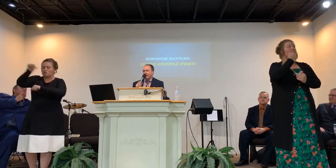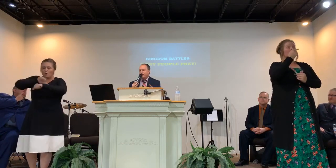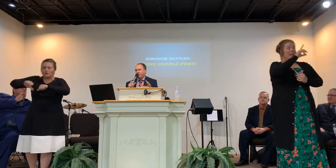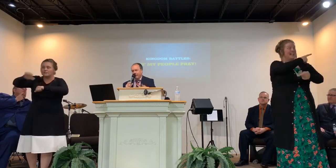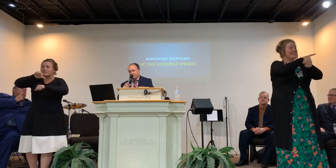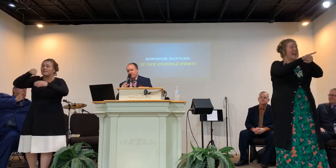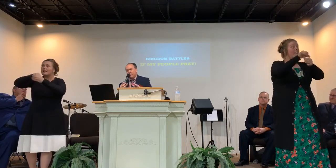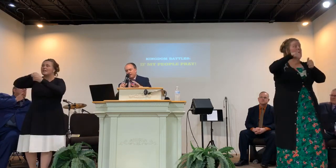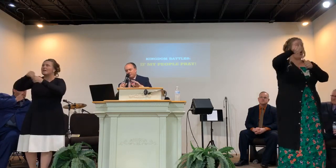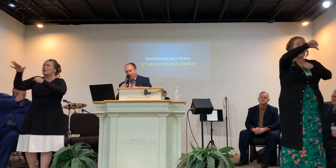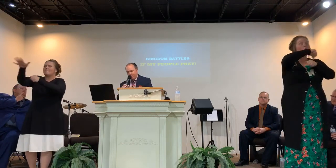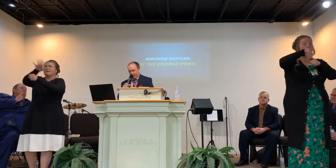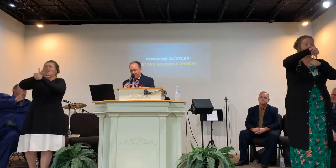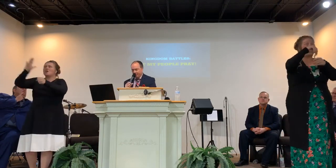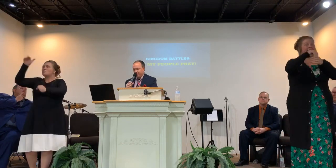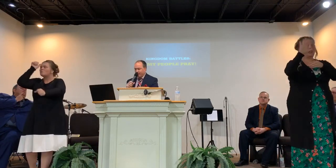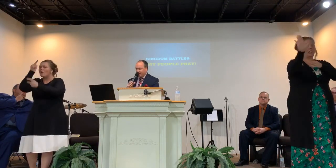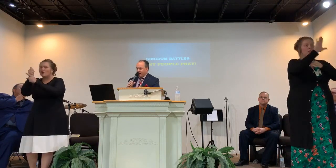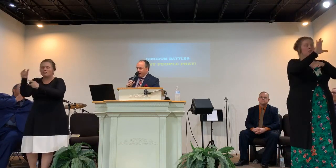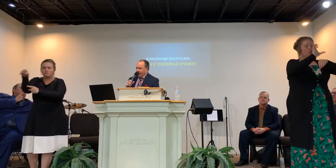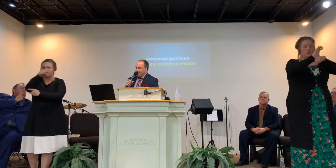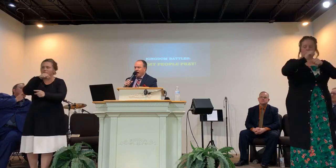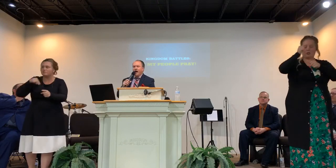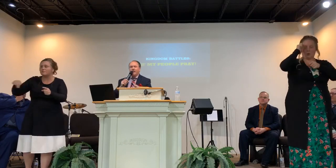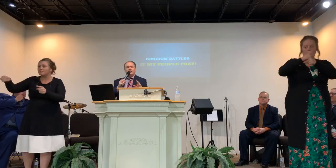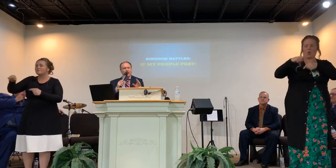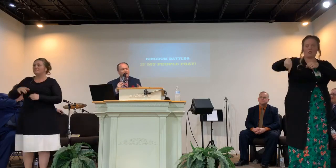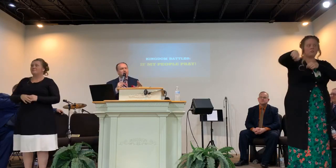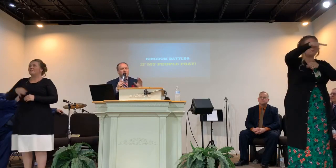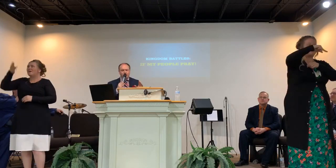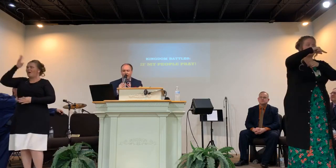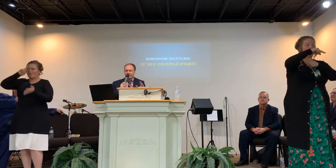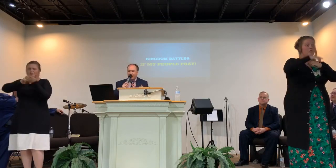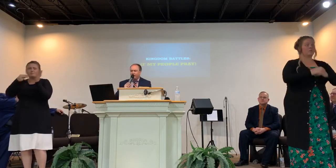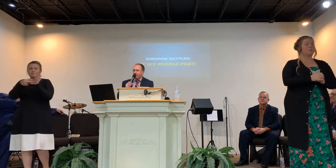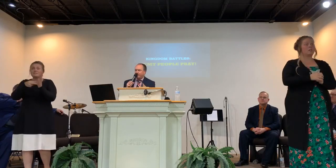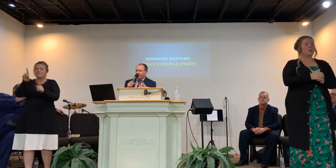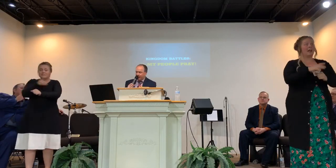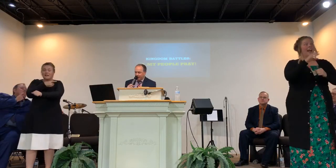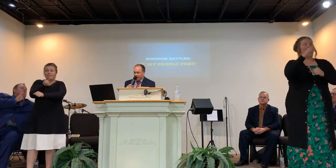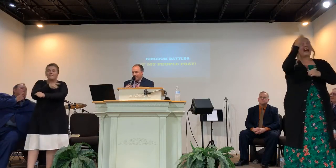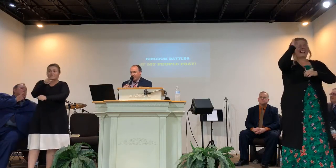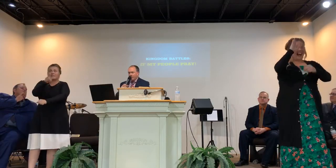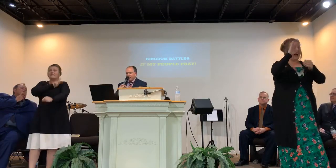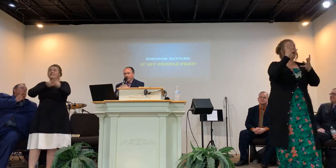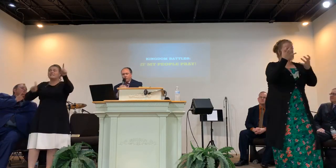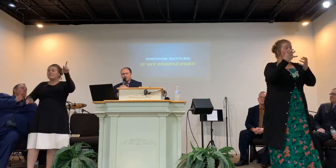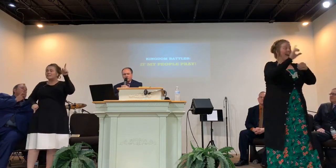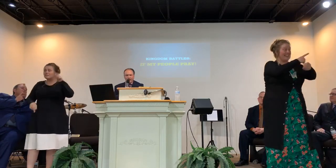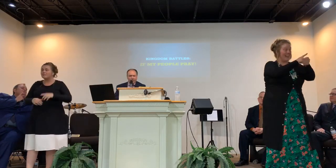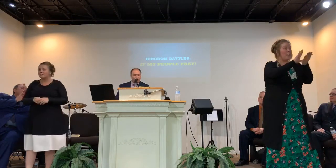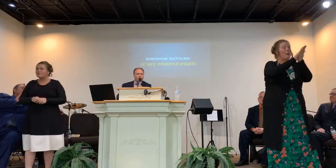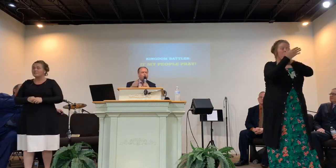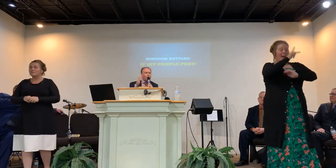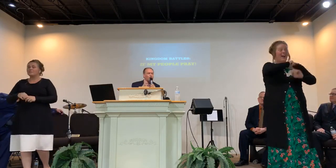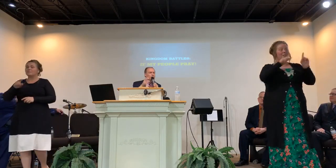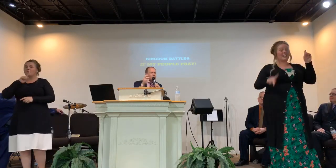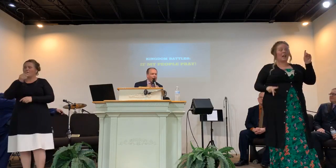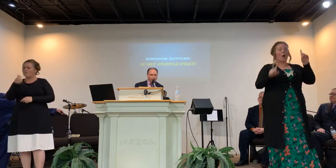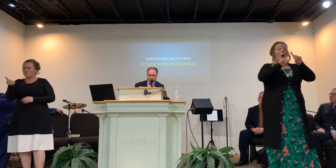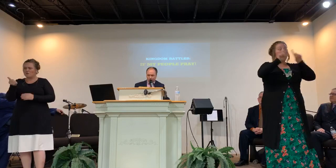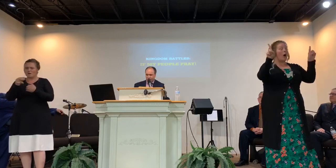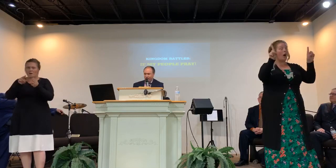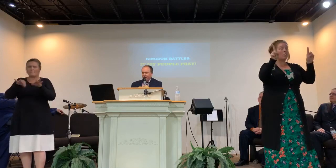anointed in the midst of his brethren. And God intended to make David the king, but there were several